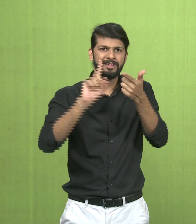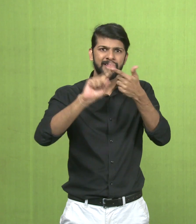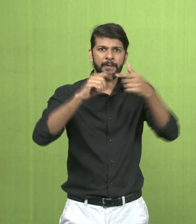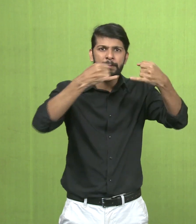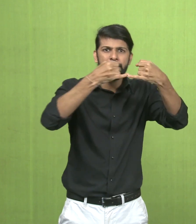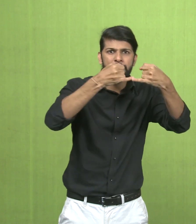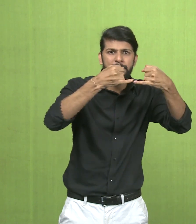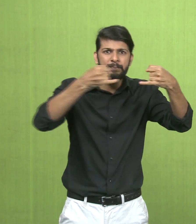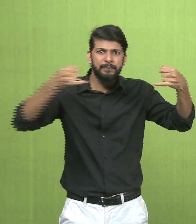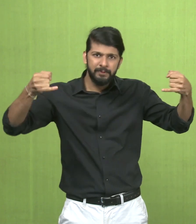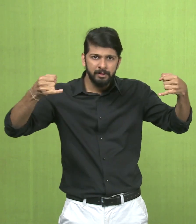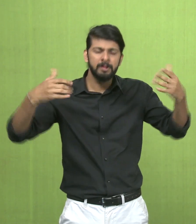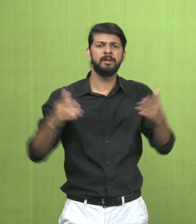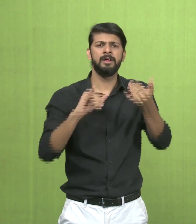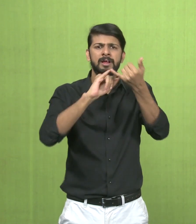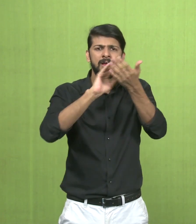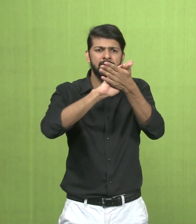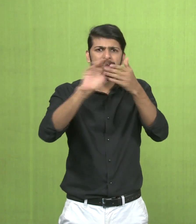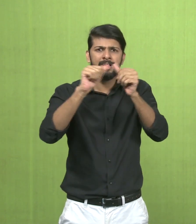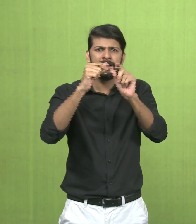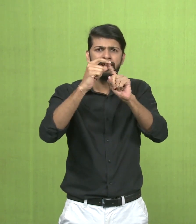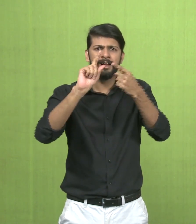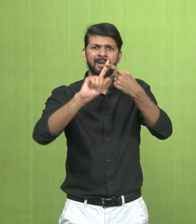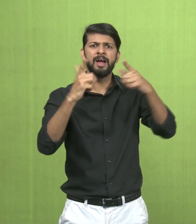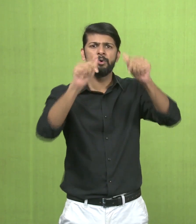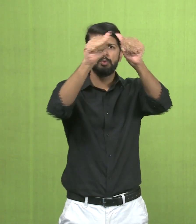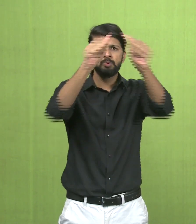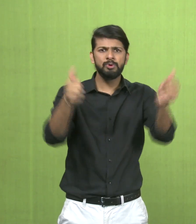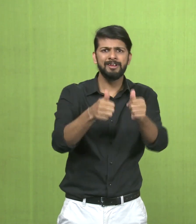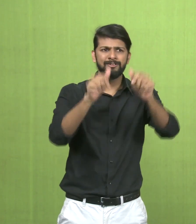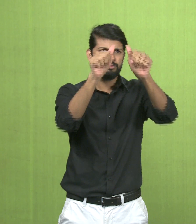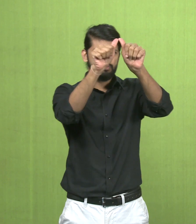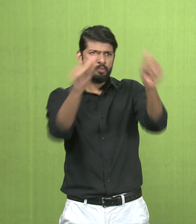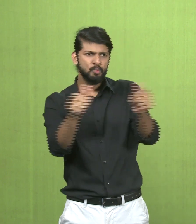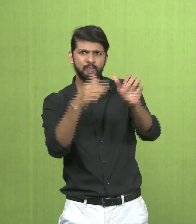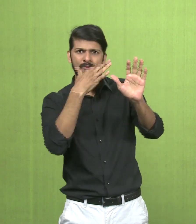These are: first, line; second, shape;